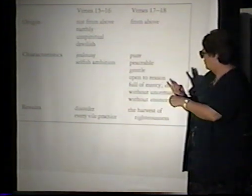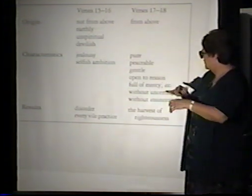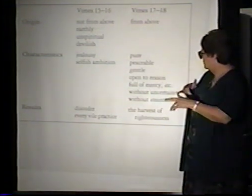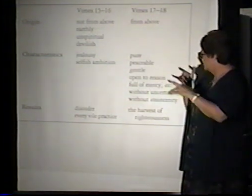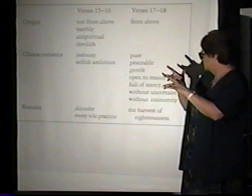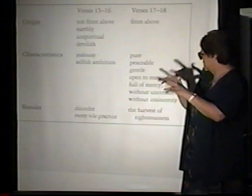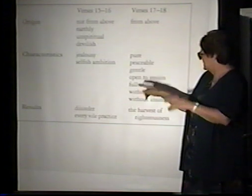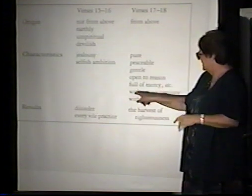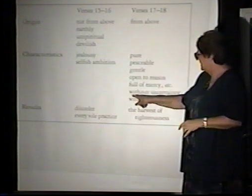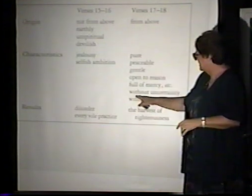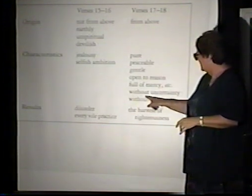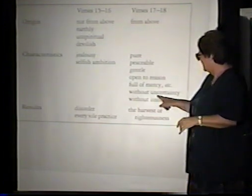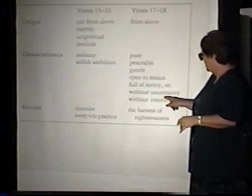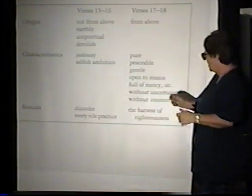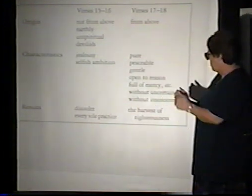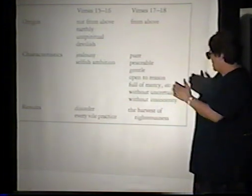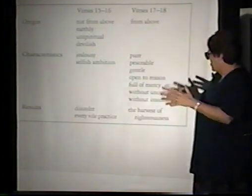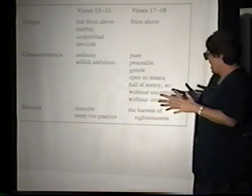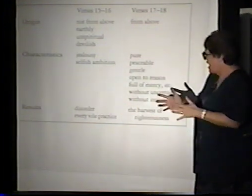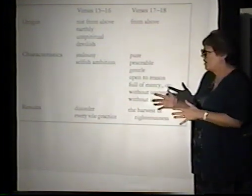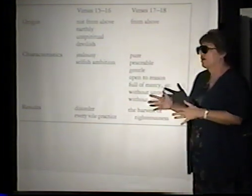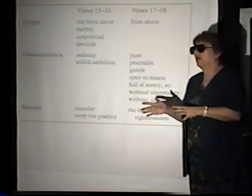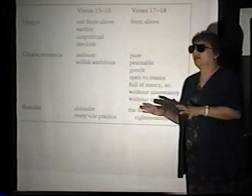full of mercy without.